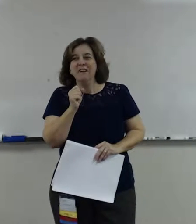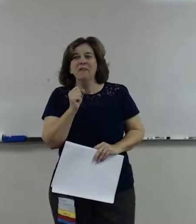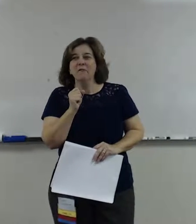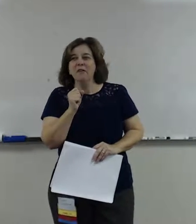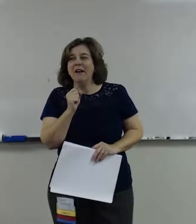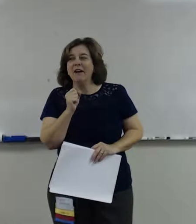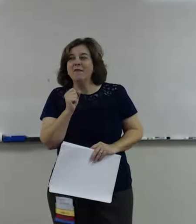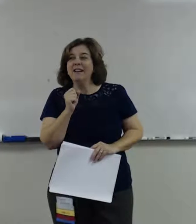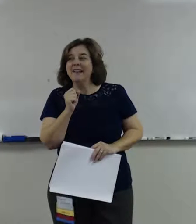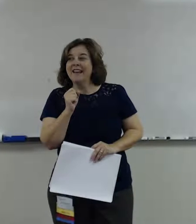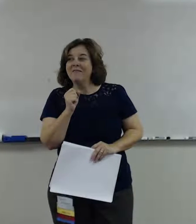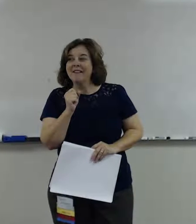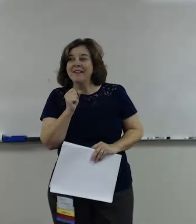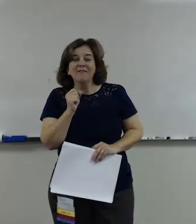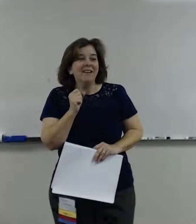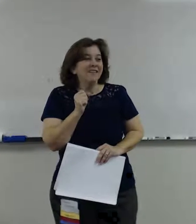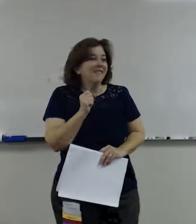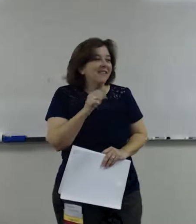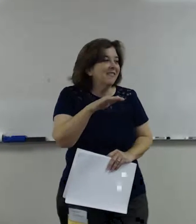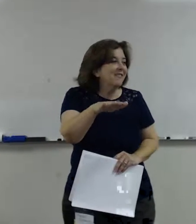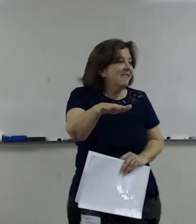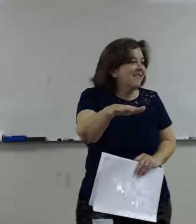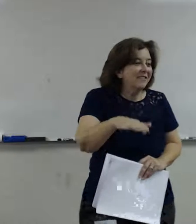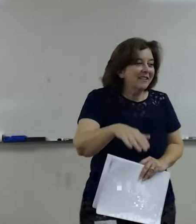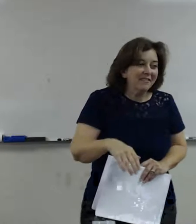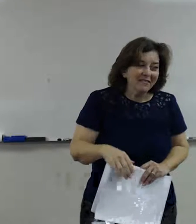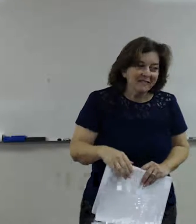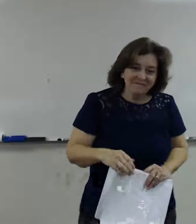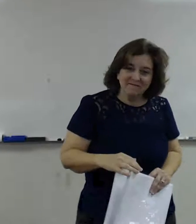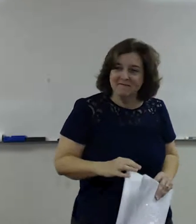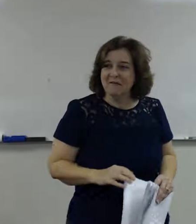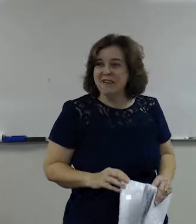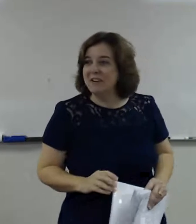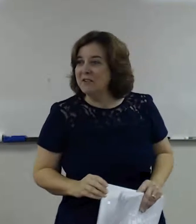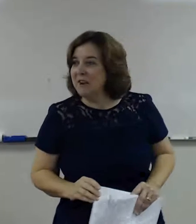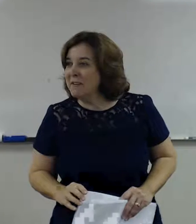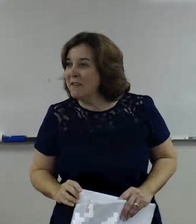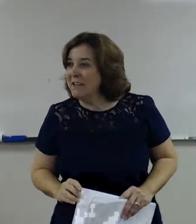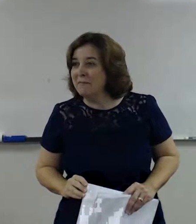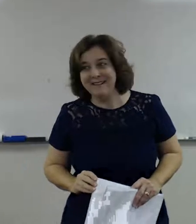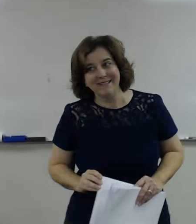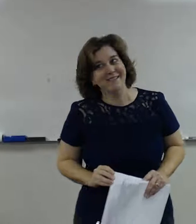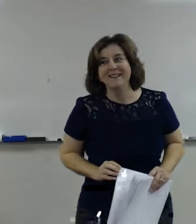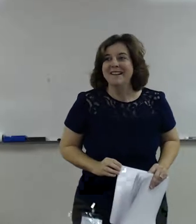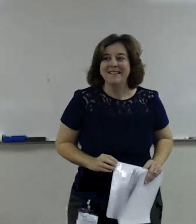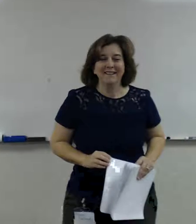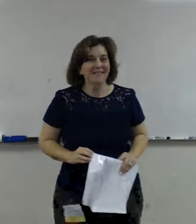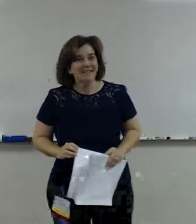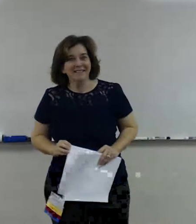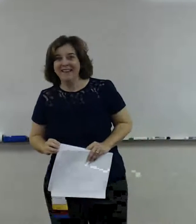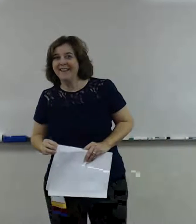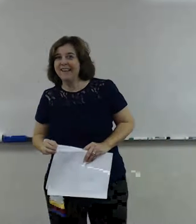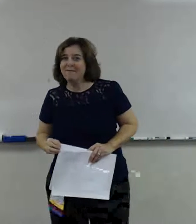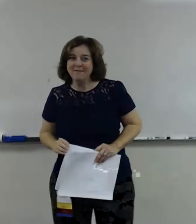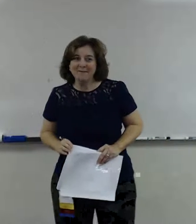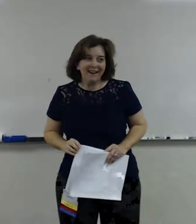I don't know how well that went over. I don't know how, you know, what kind of job I did, but they gave me the mic and